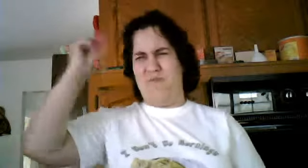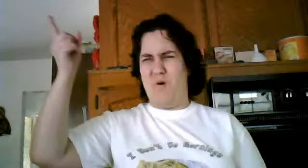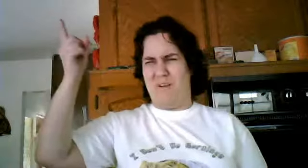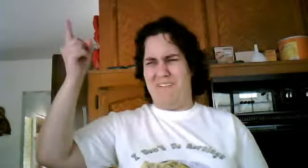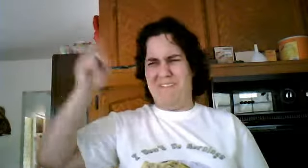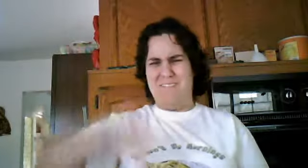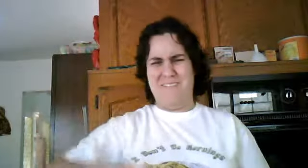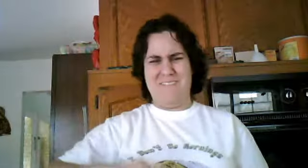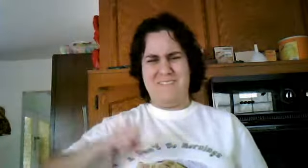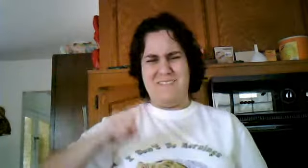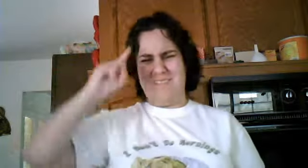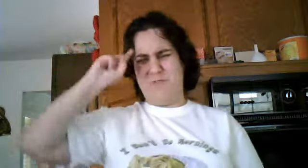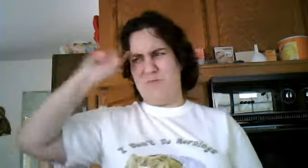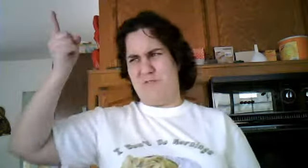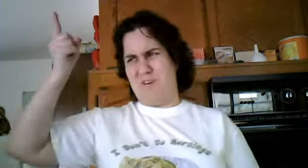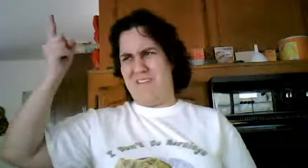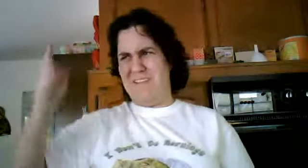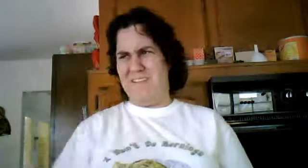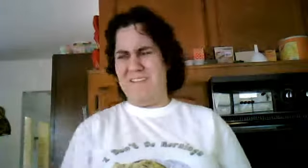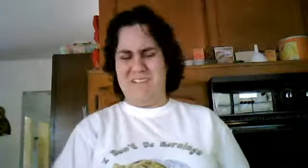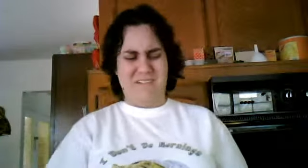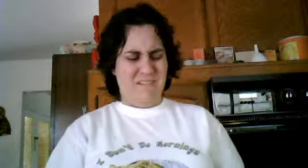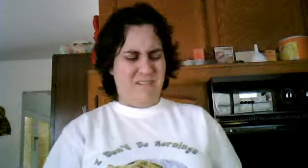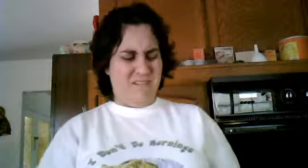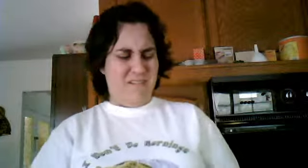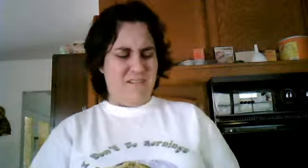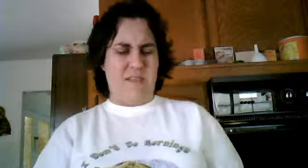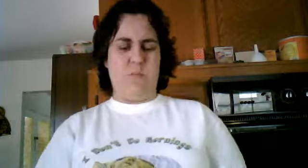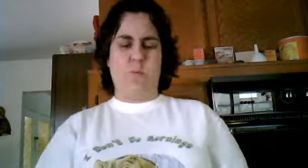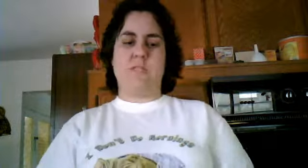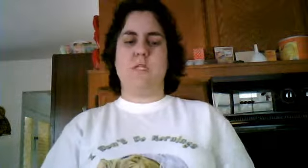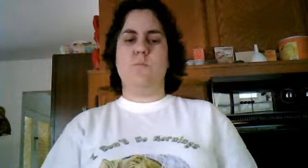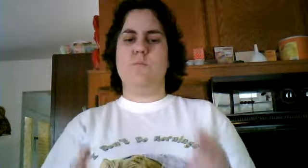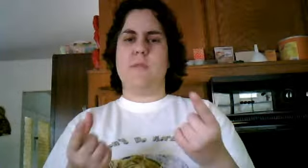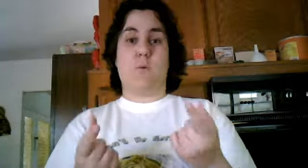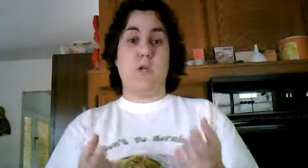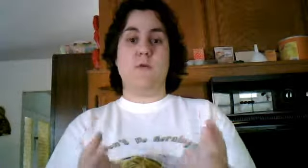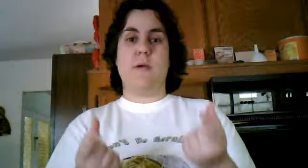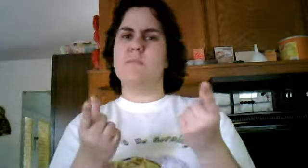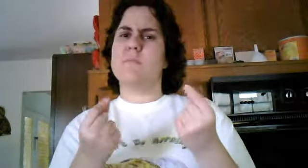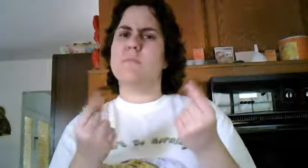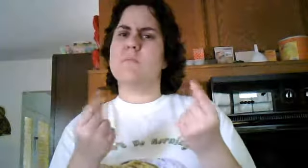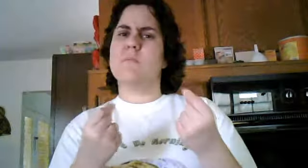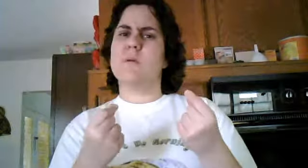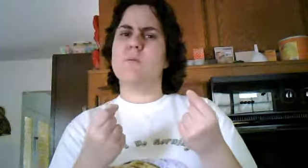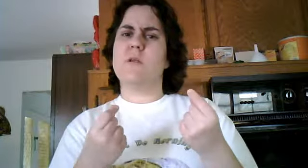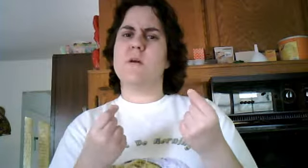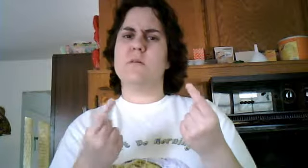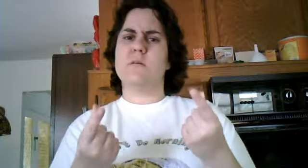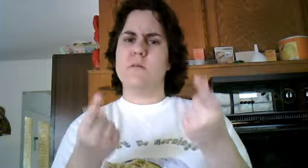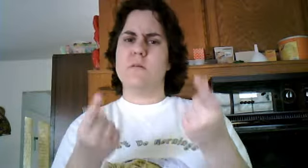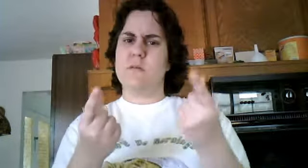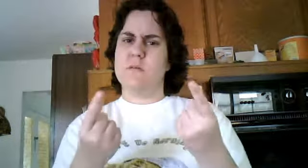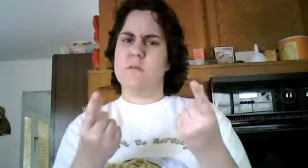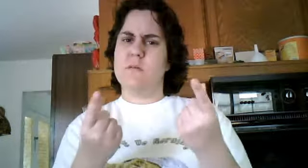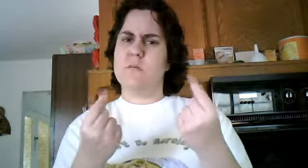for? What for? And then what to do? Like, what are you doing? What are you doing? What